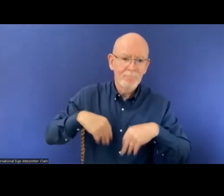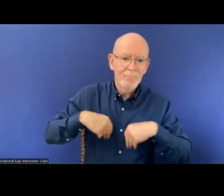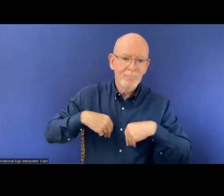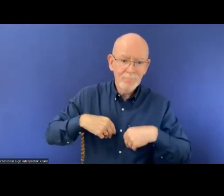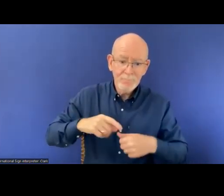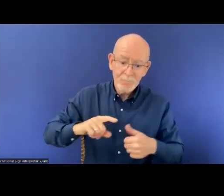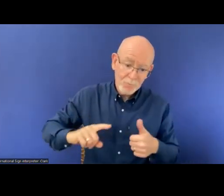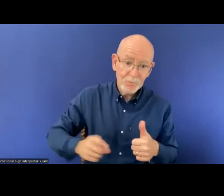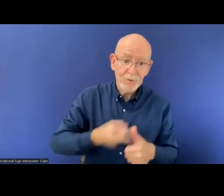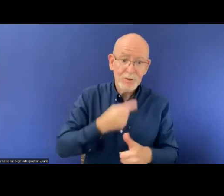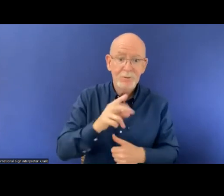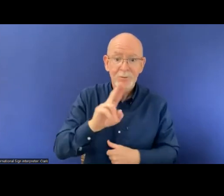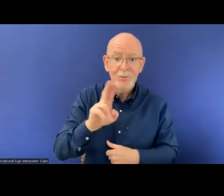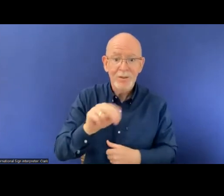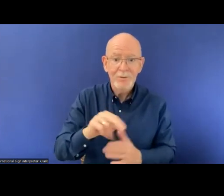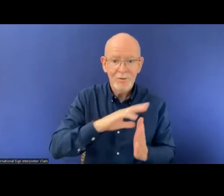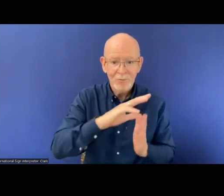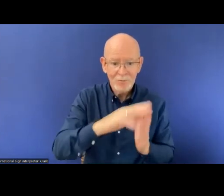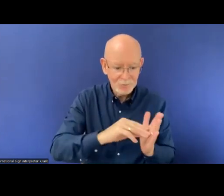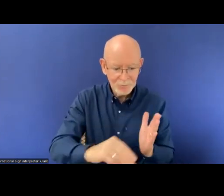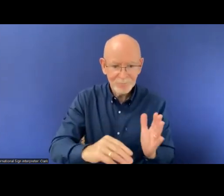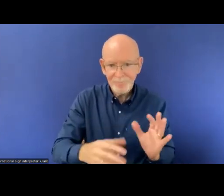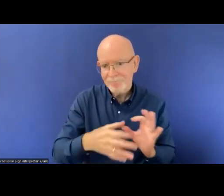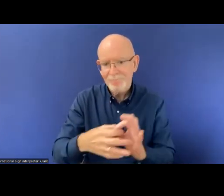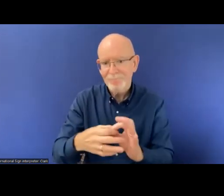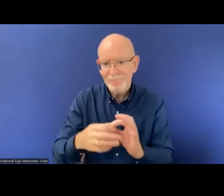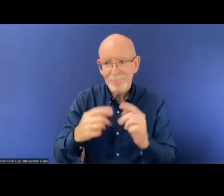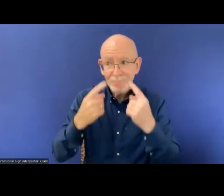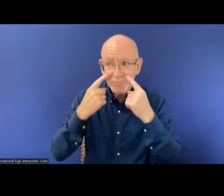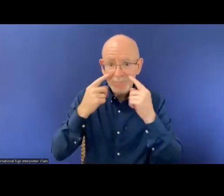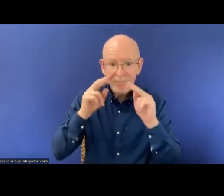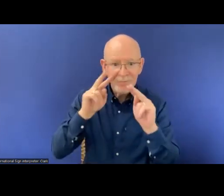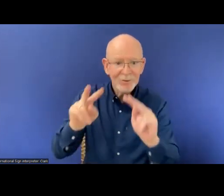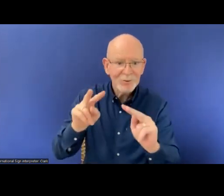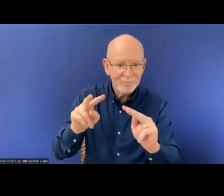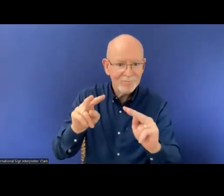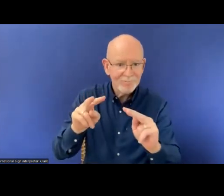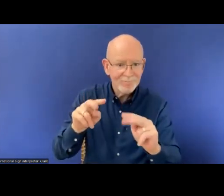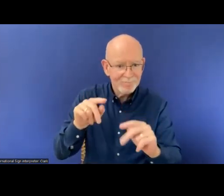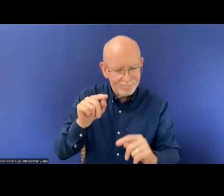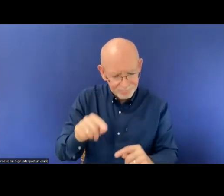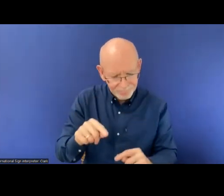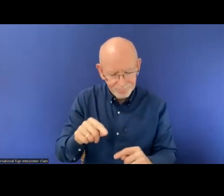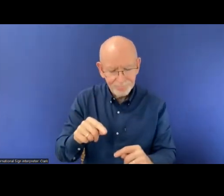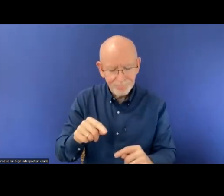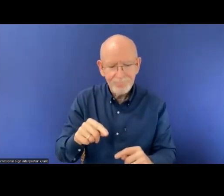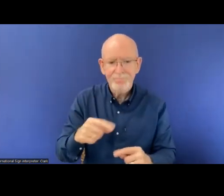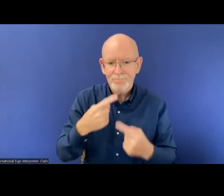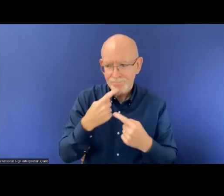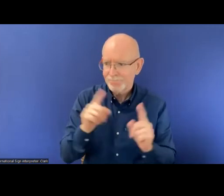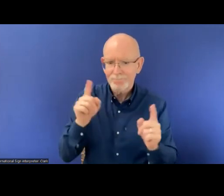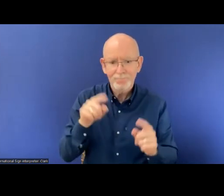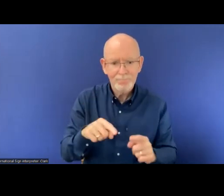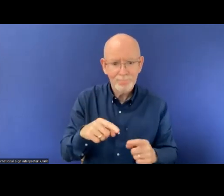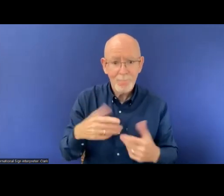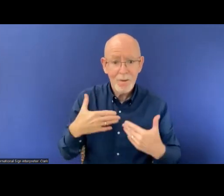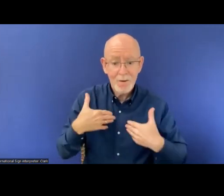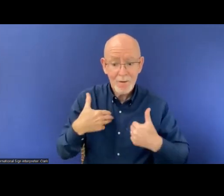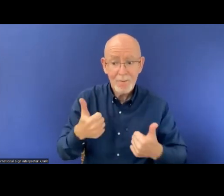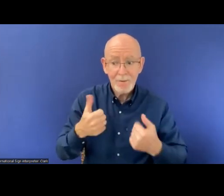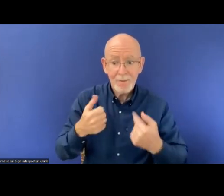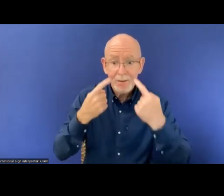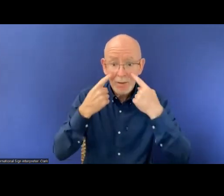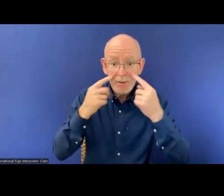making clear that healthy vision holds the potential to accelerate